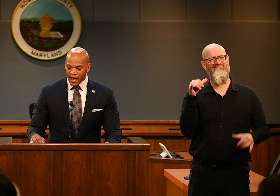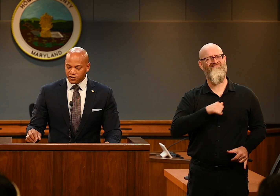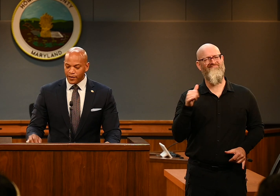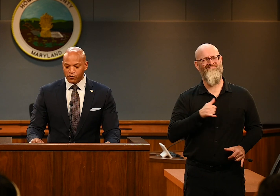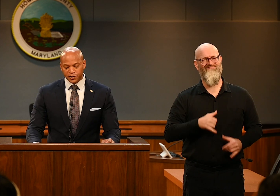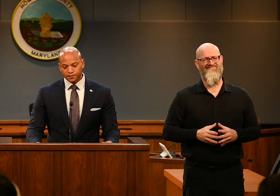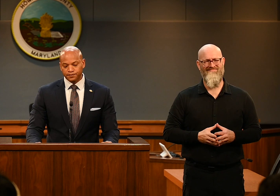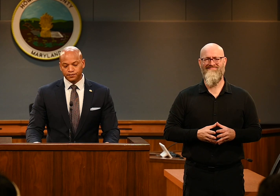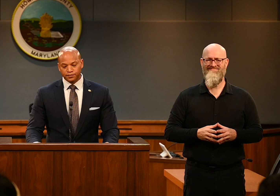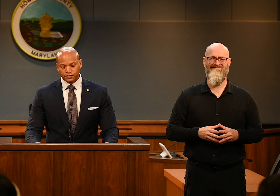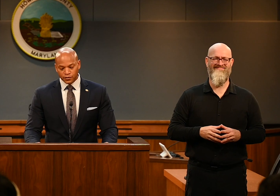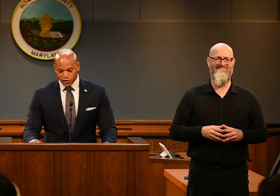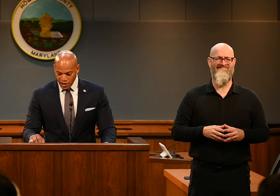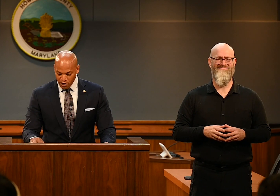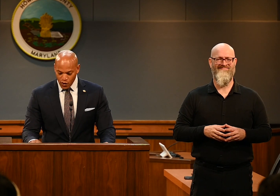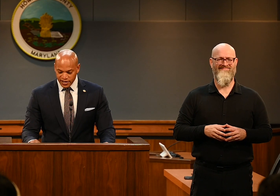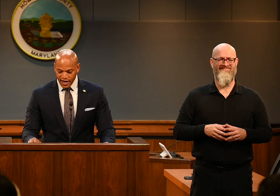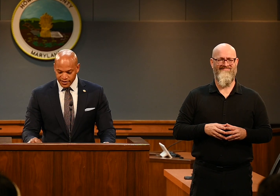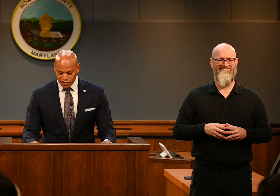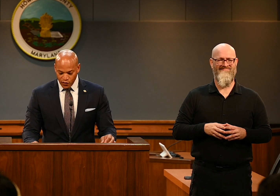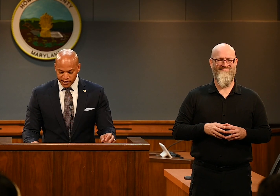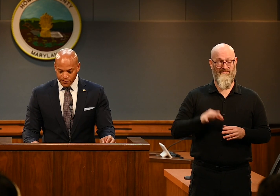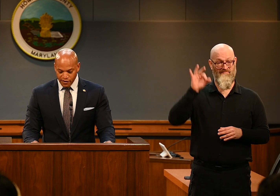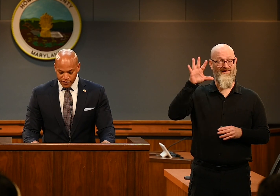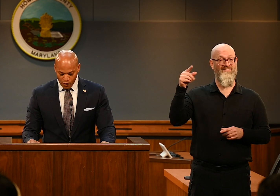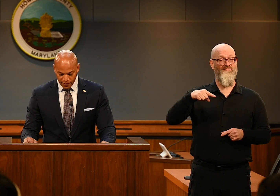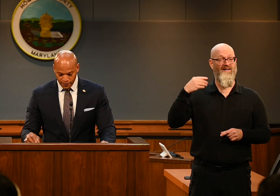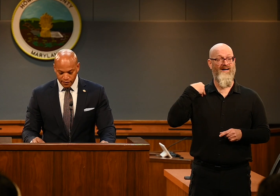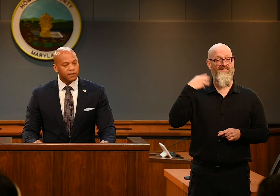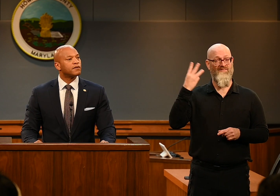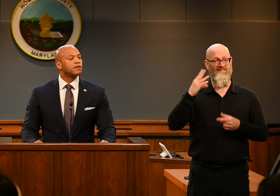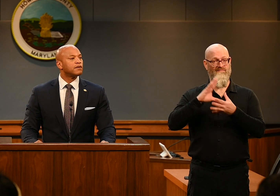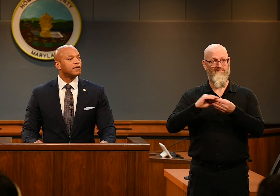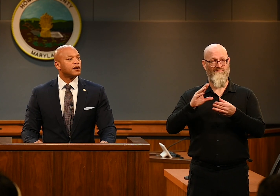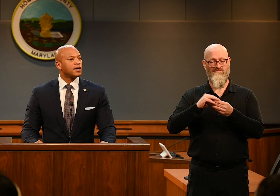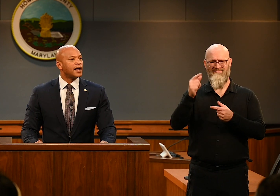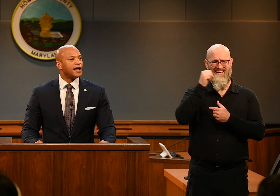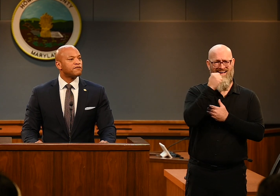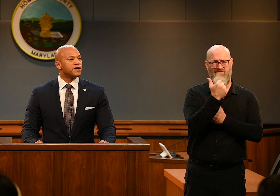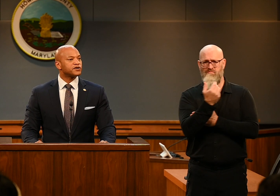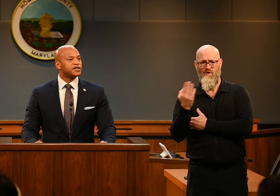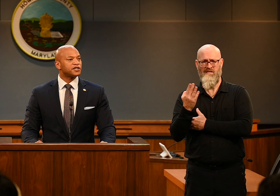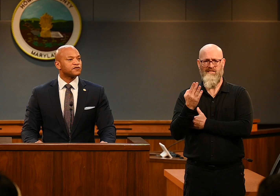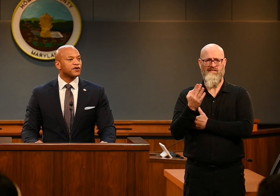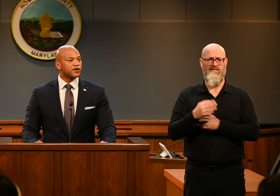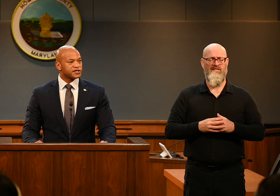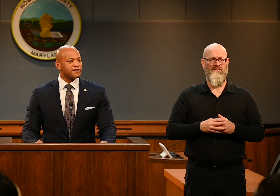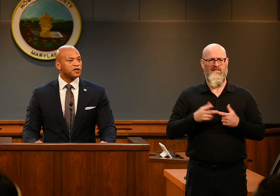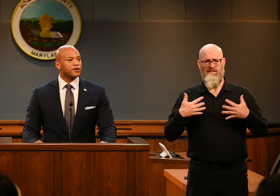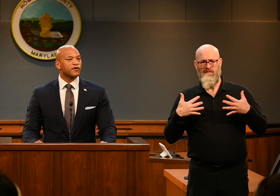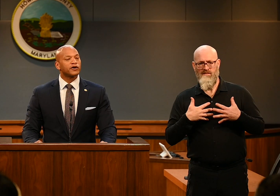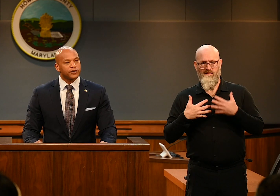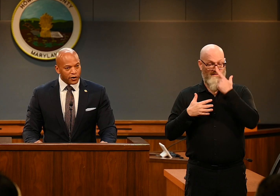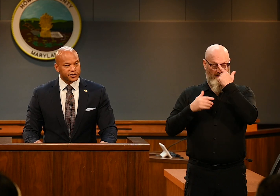The pastor from Elkridge, who shared on Wednesday night that she wakes up every morning and fears not just for her